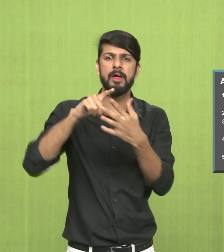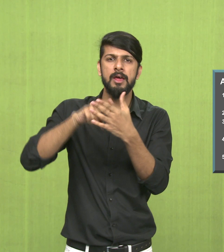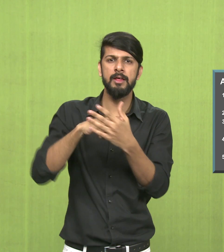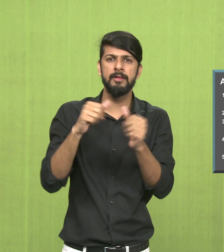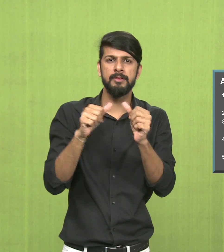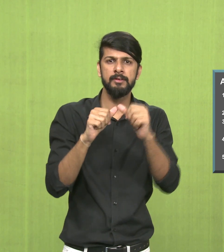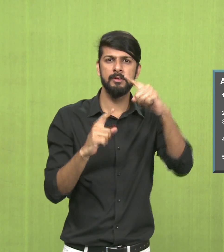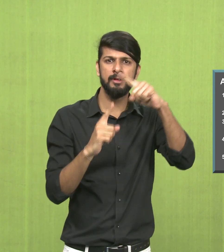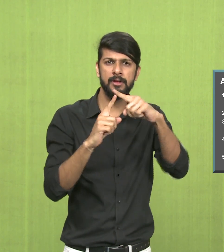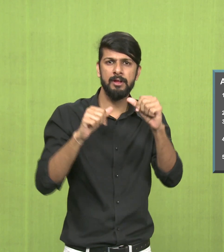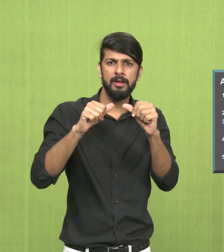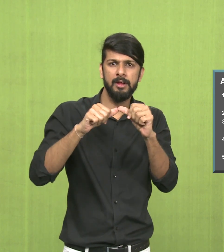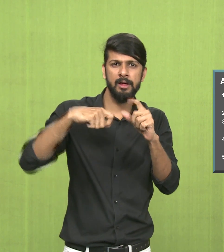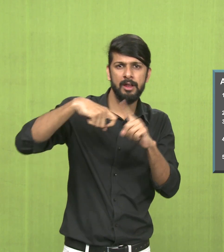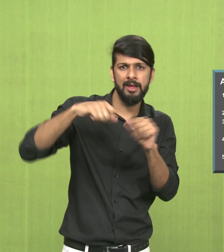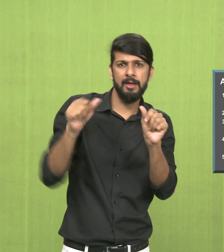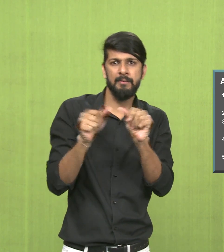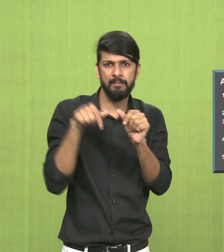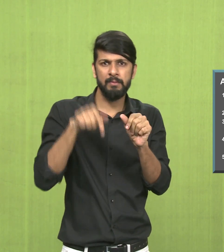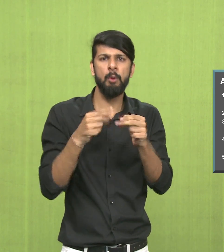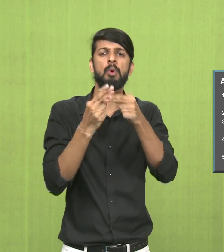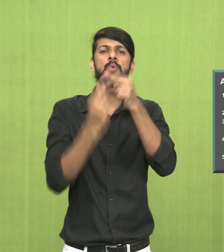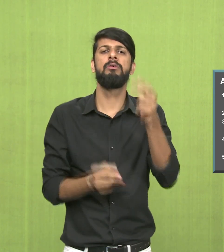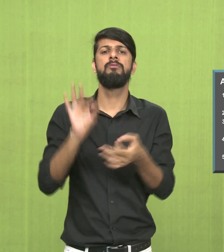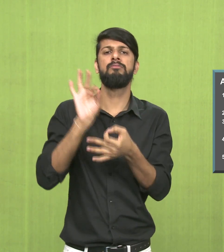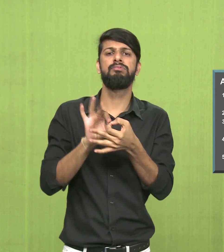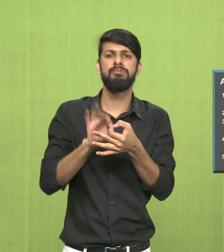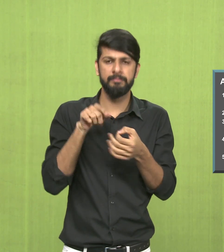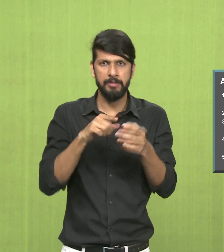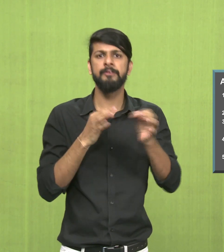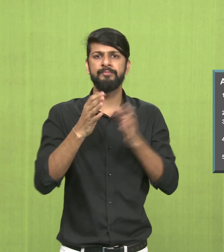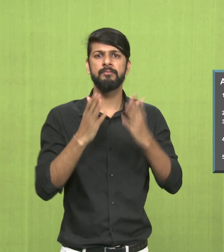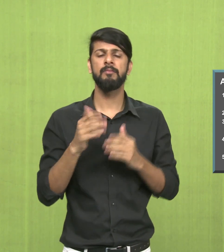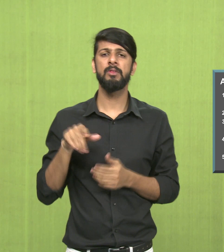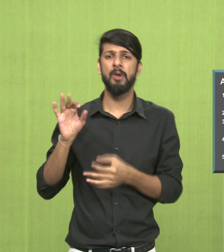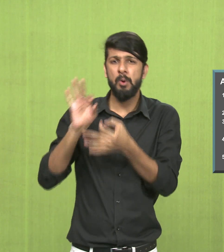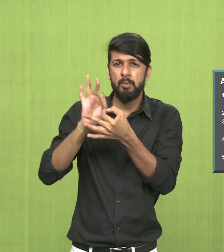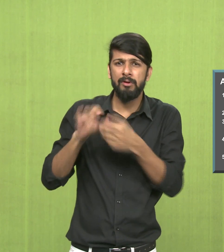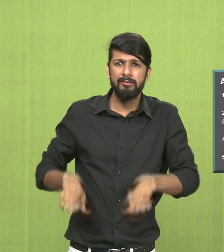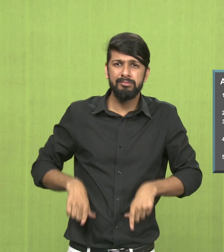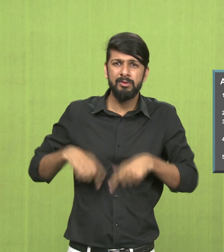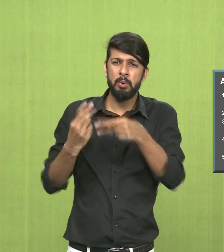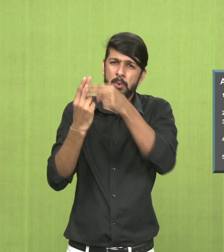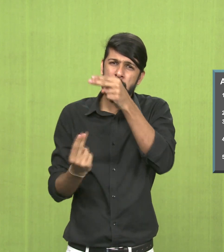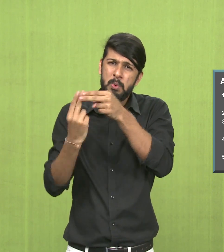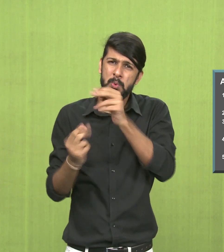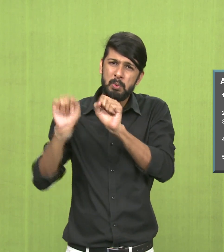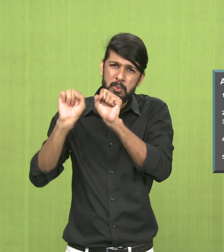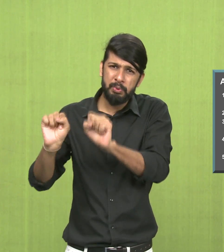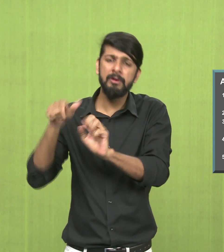The theme of the paintings at the Ajanta caves, the murals, primarily were